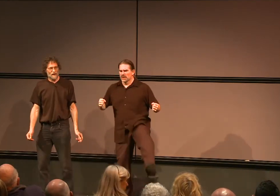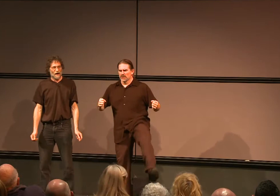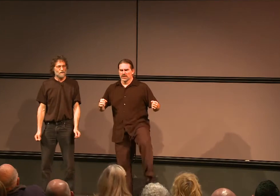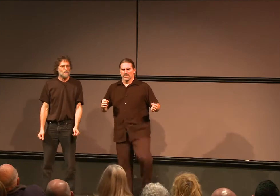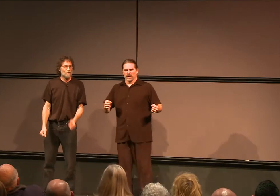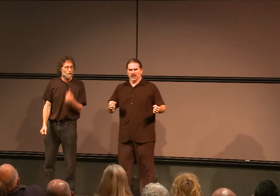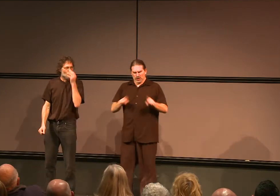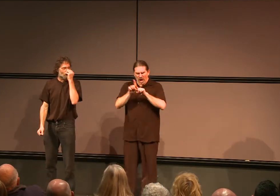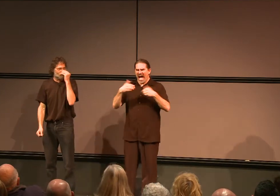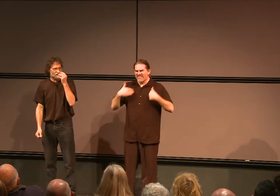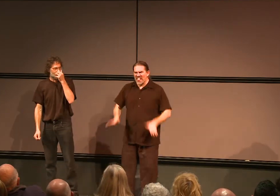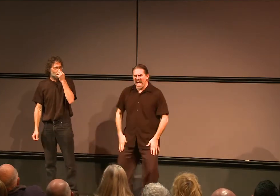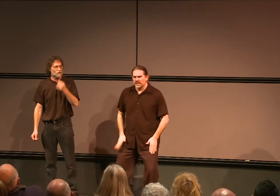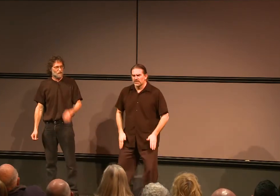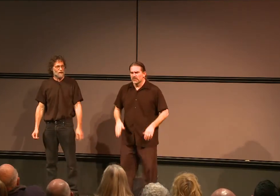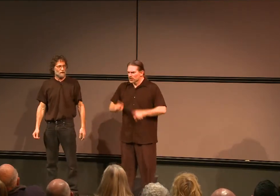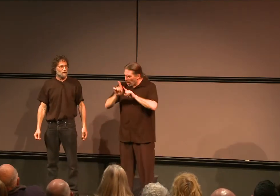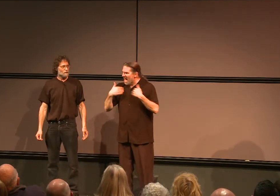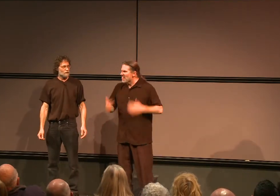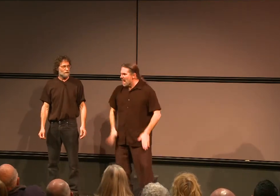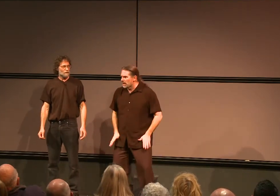after you blow up, stay on your feet.